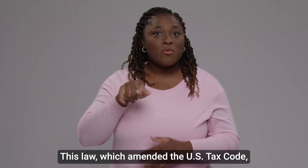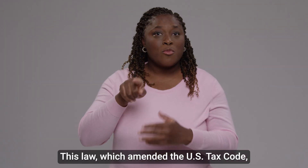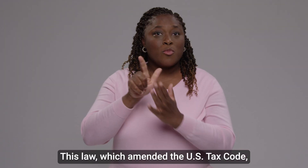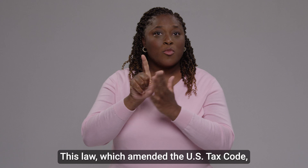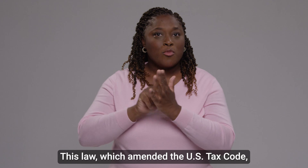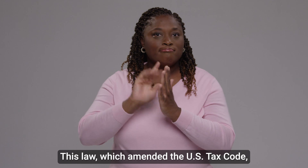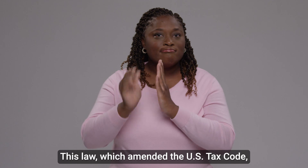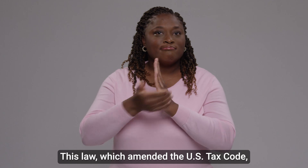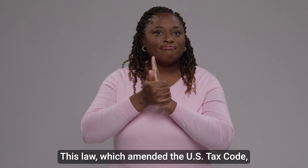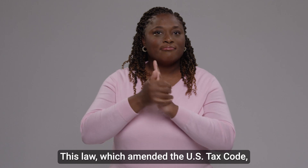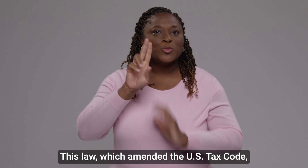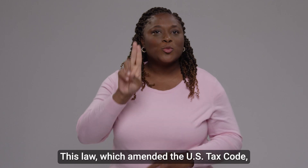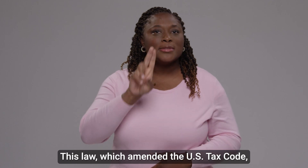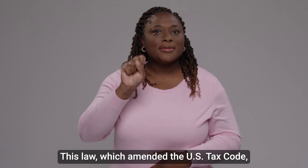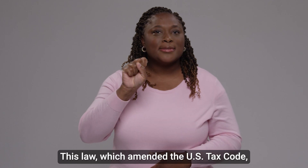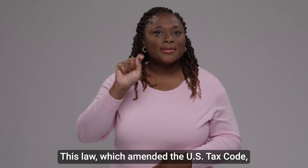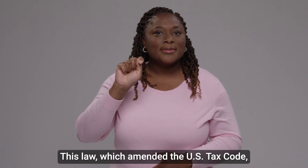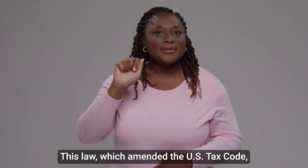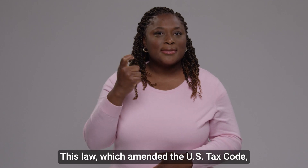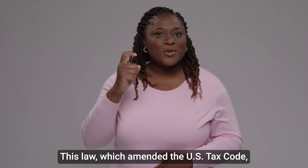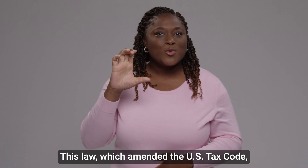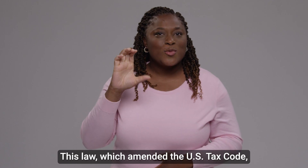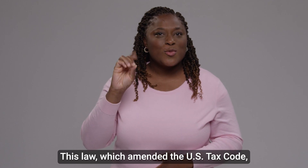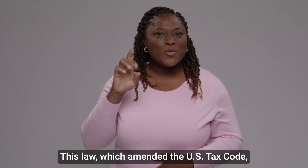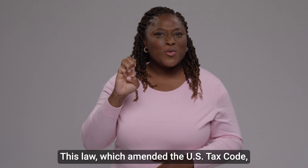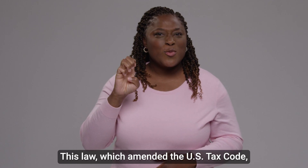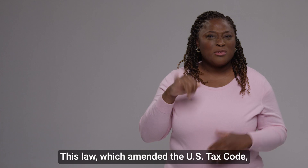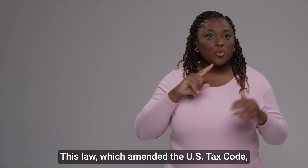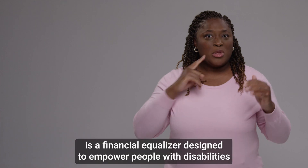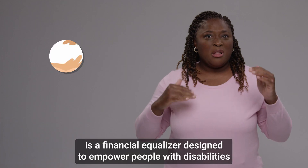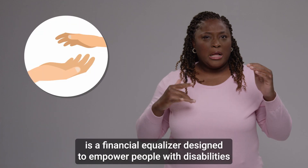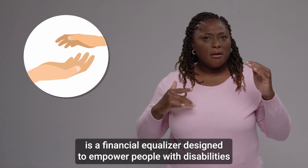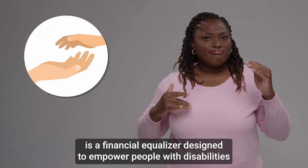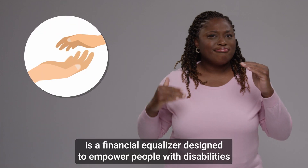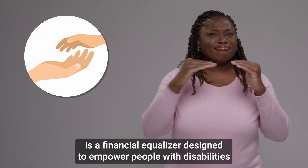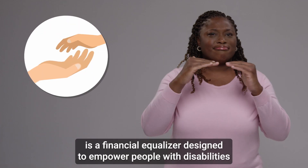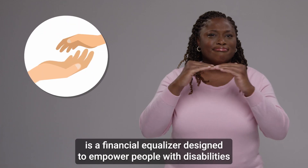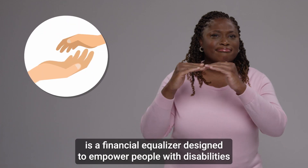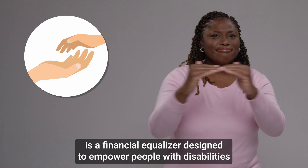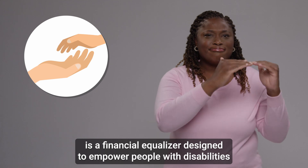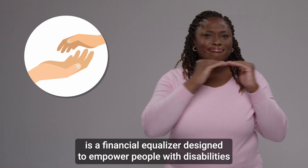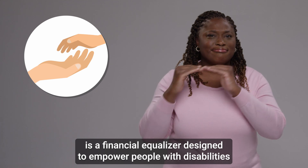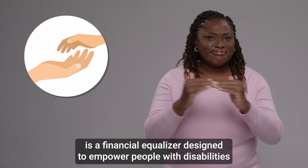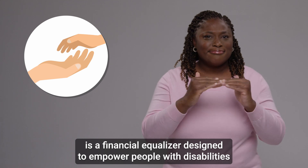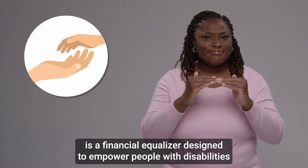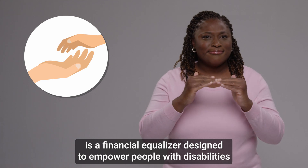This law, which amended the U.S. tax code, is a financial equalizer designed